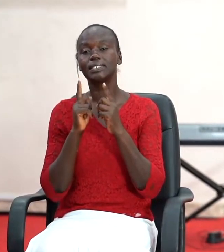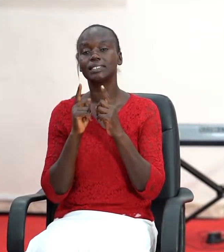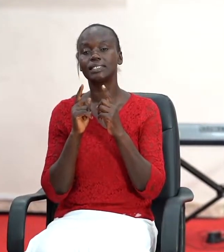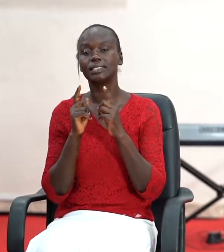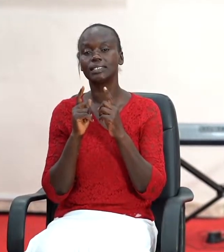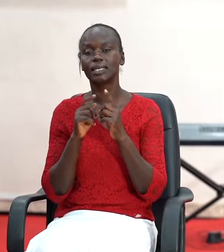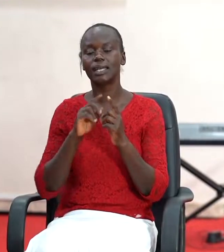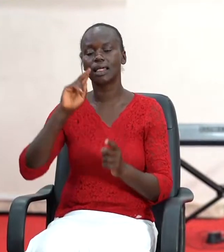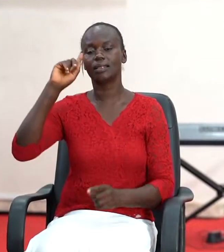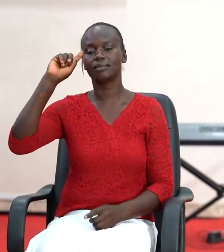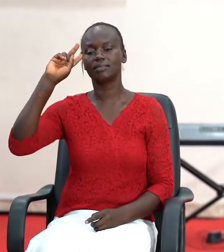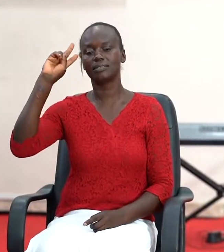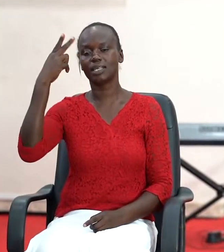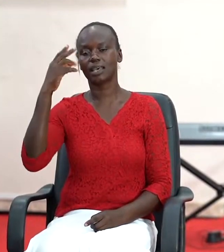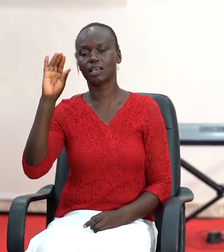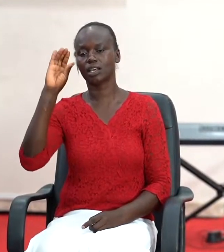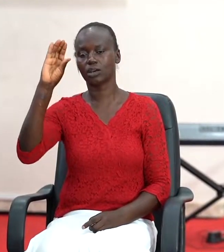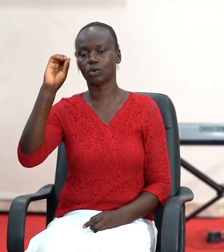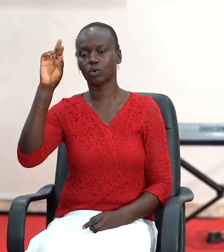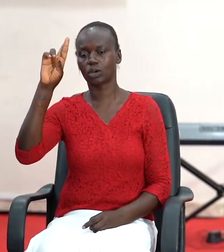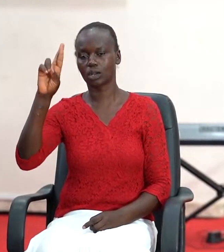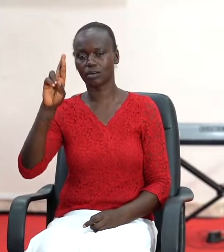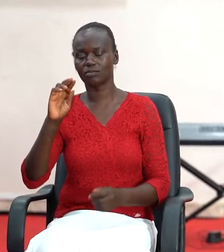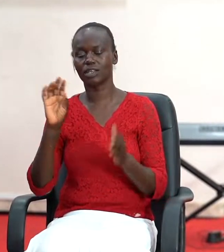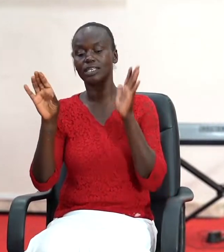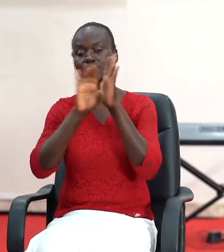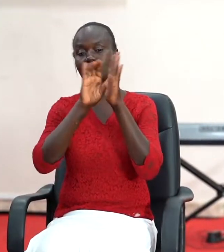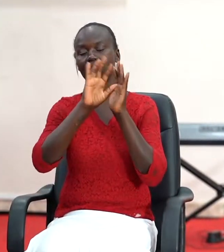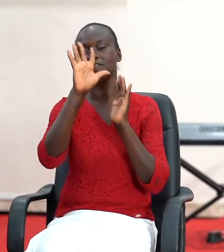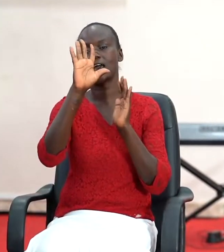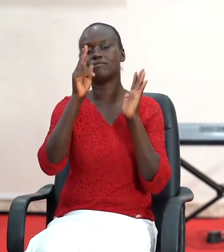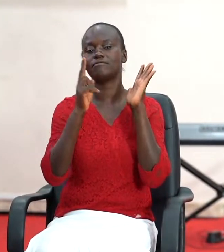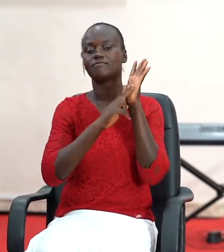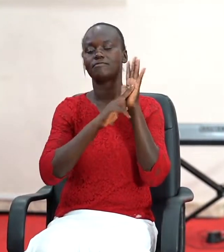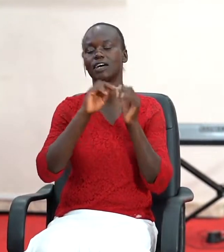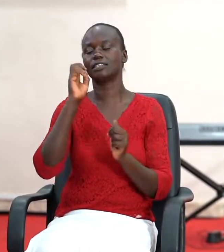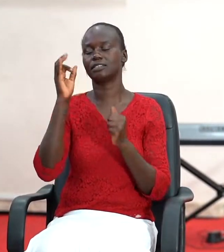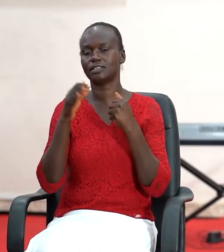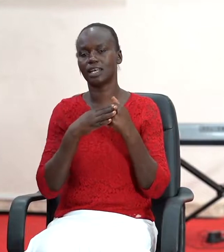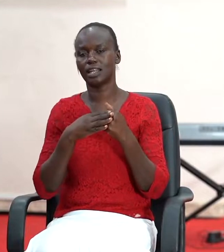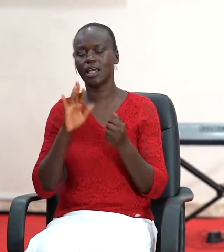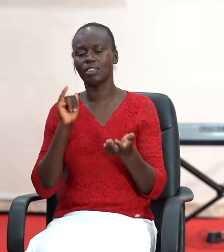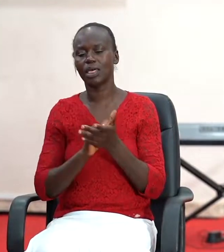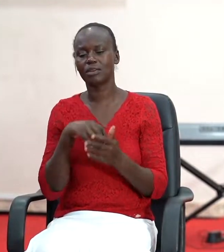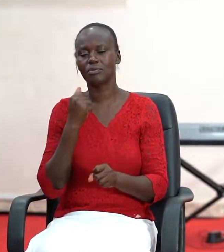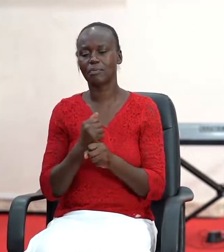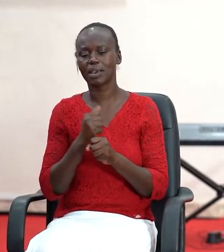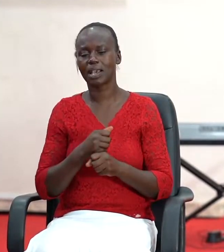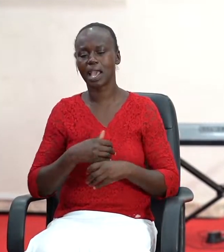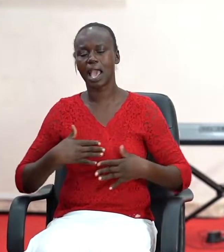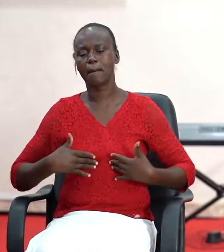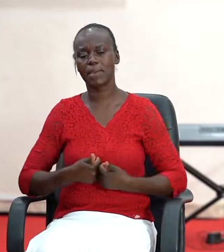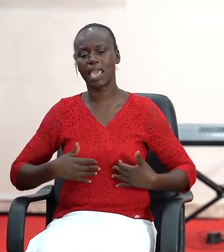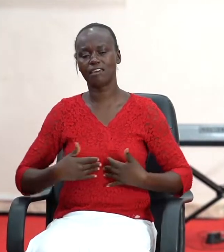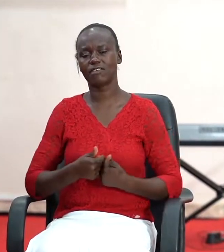book of 2 Corinthians, chapter 5, verse 9, that you should make it a habit to please